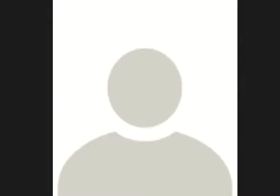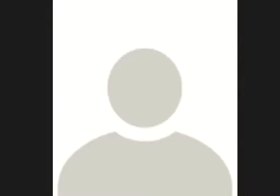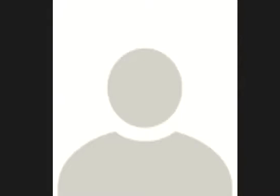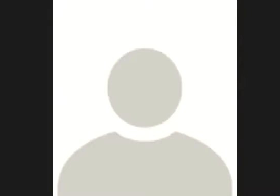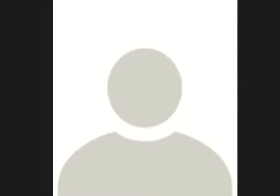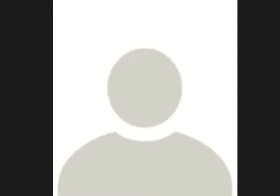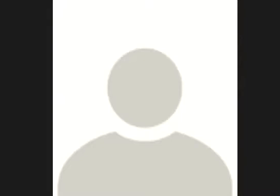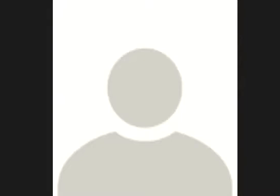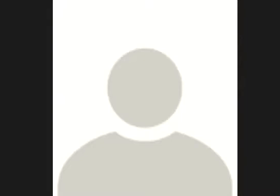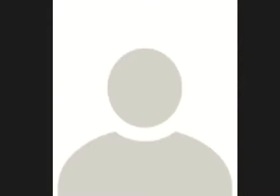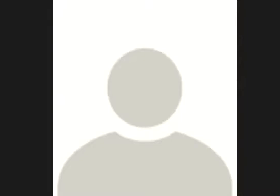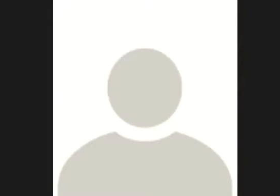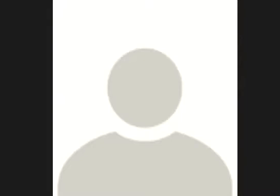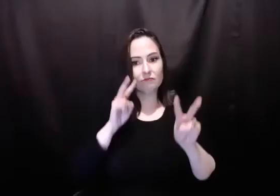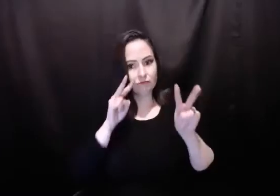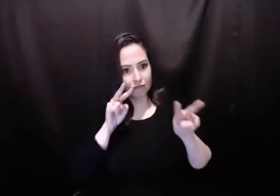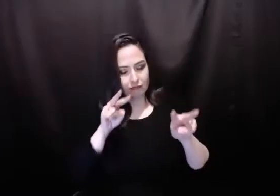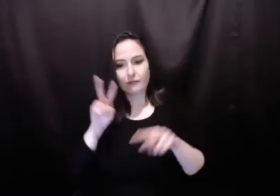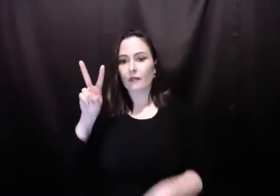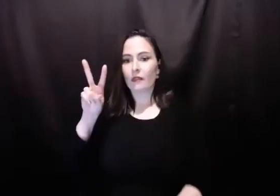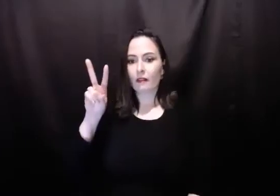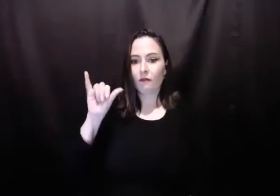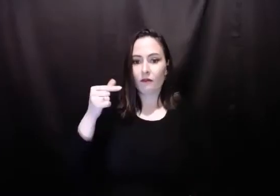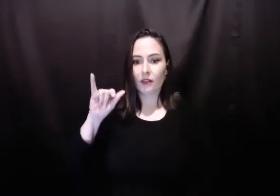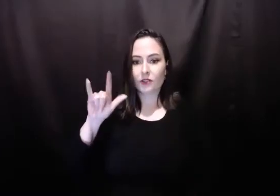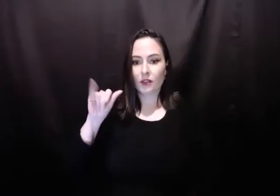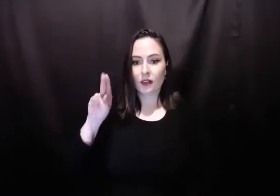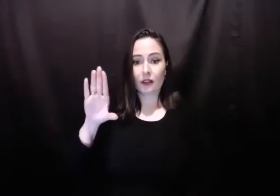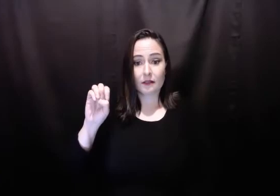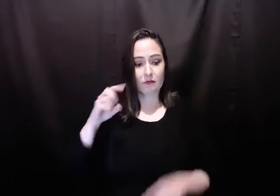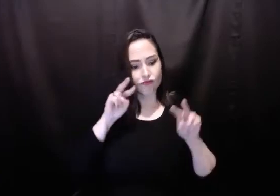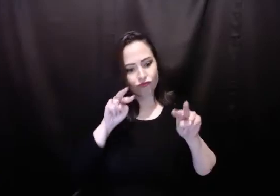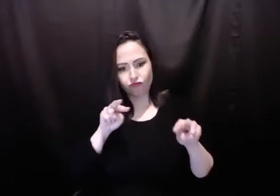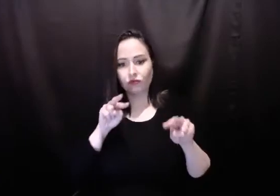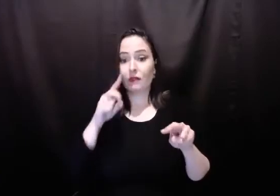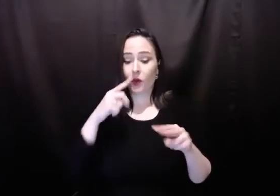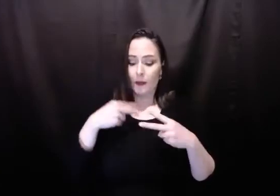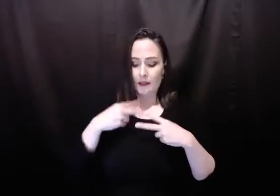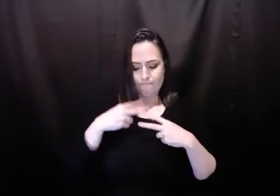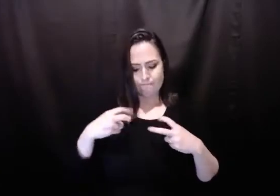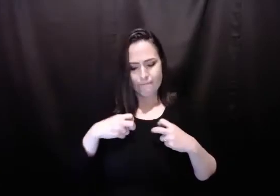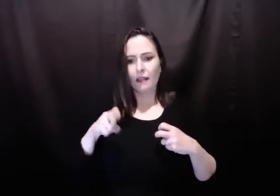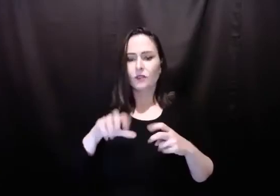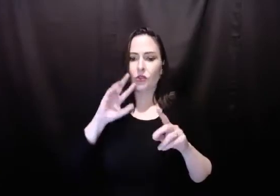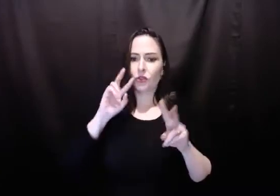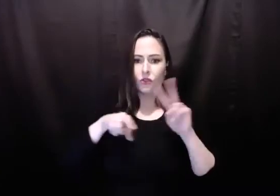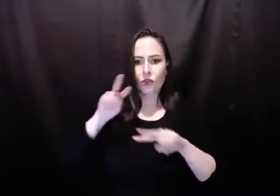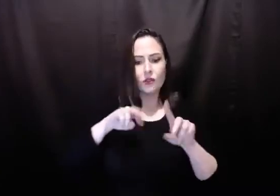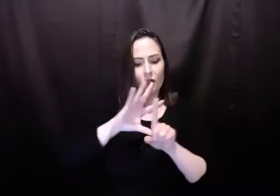at cultural and social habits of being a woman. I don't know. I have an Irish background. I like